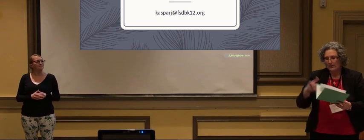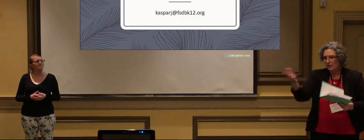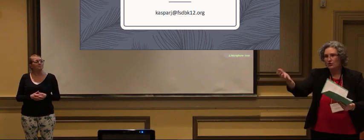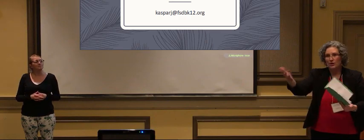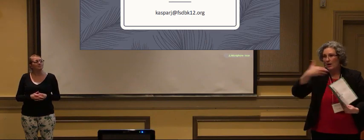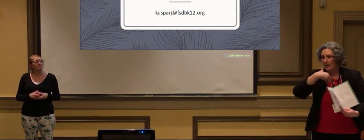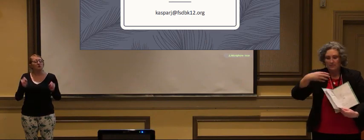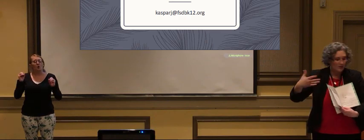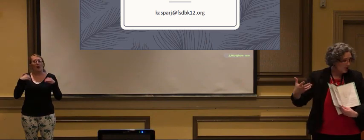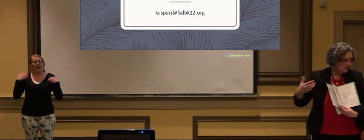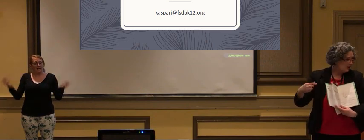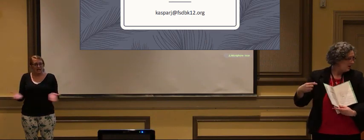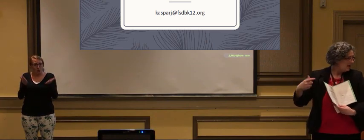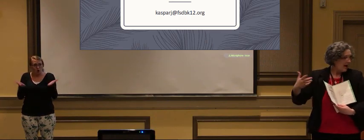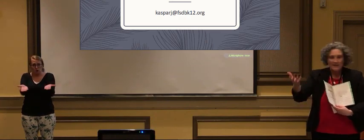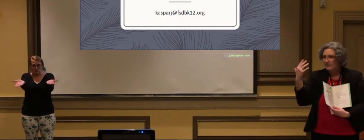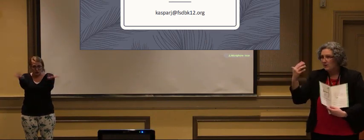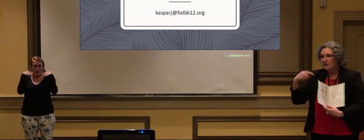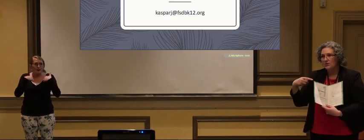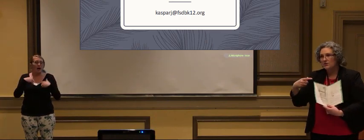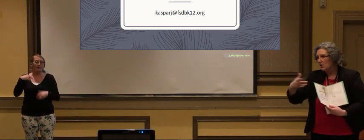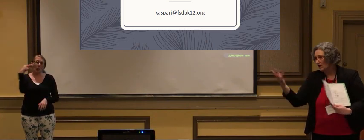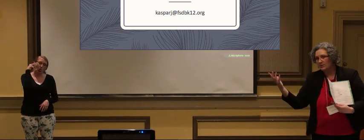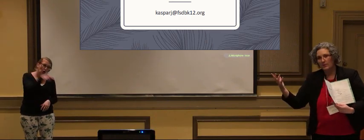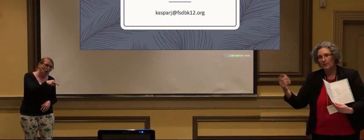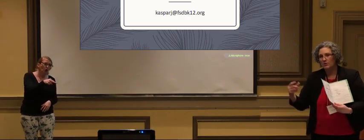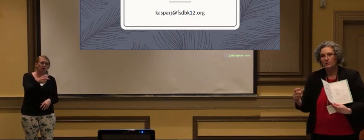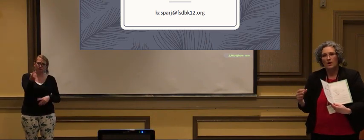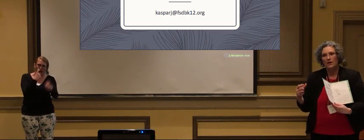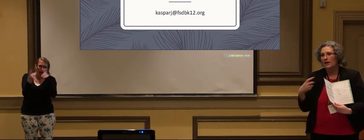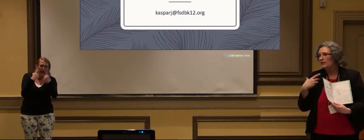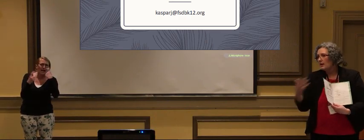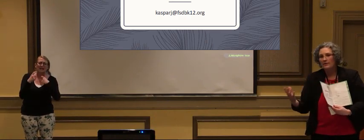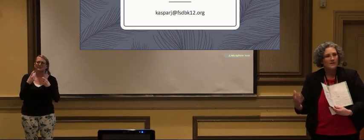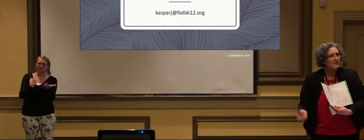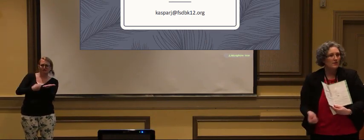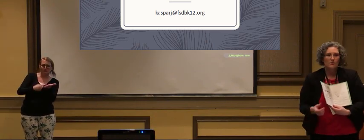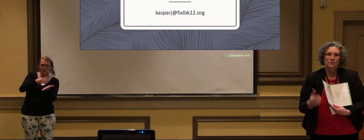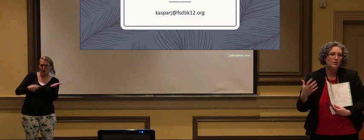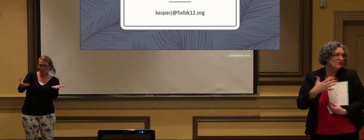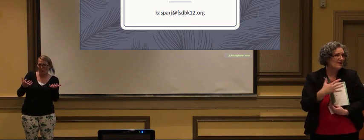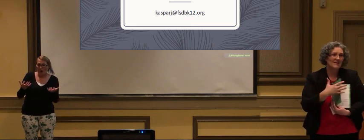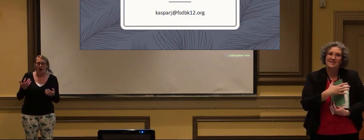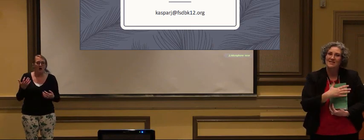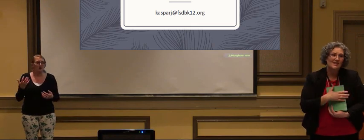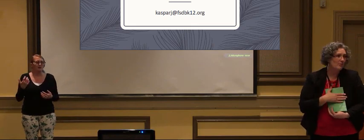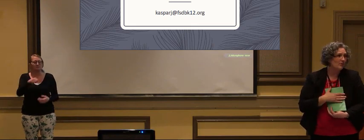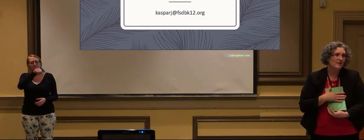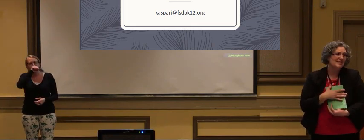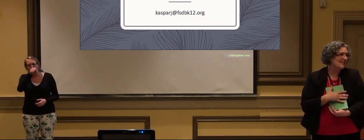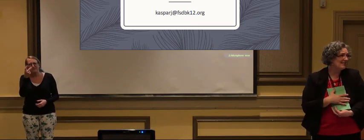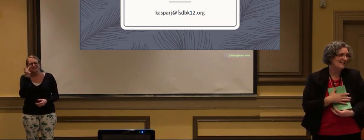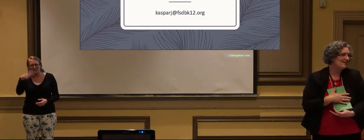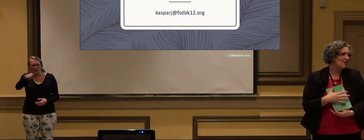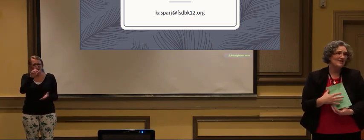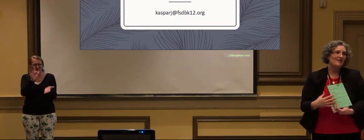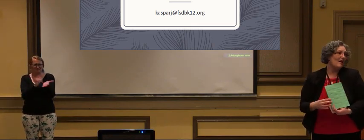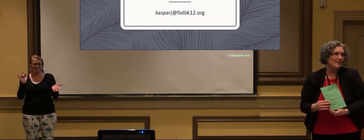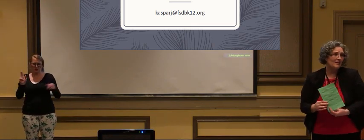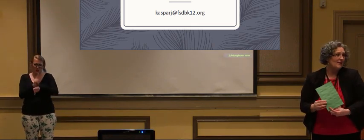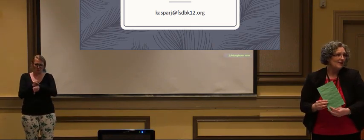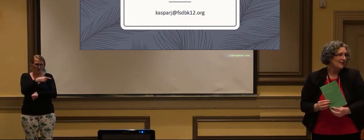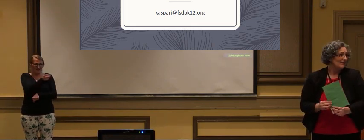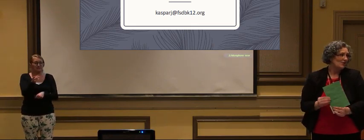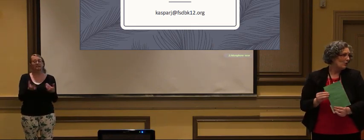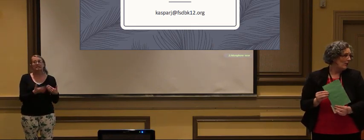So, I encourage you to come up, look, ask me questions, talk to me about what you want. I'd love to see you using this. It's simple, it's easy, your kids